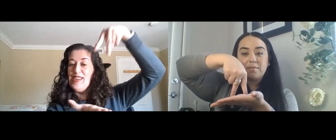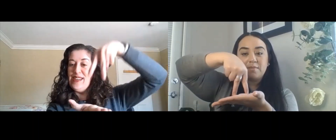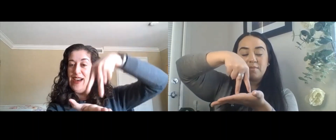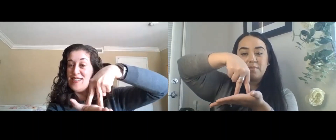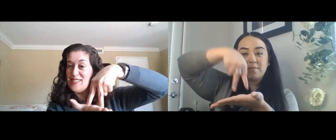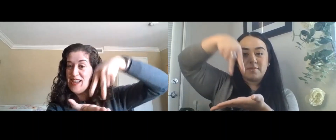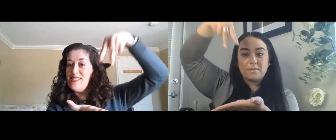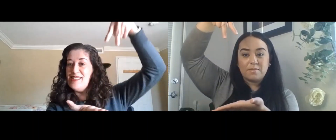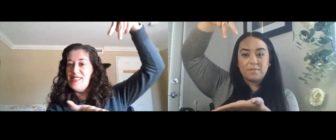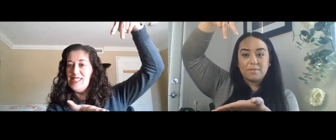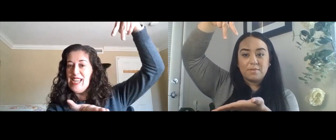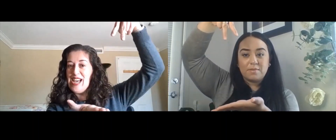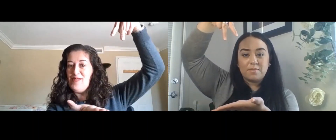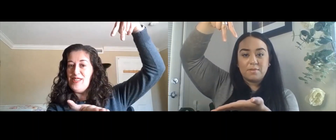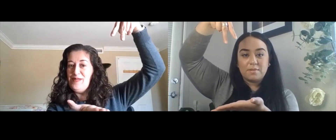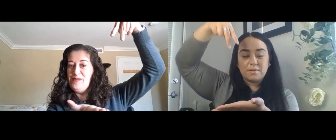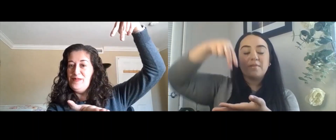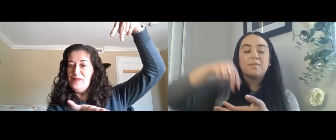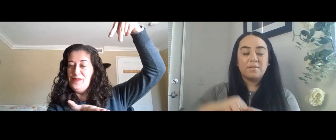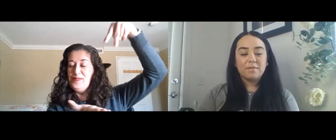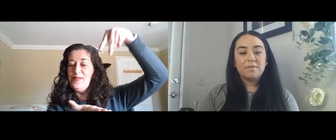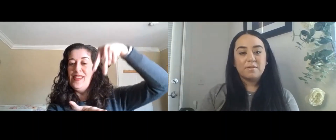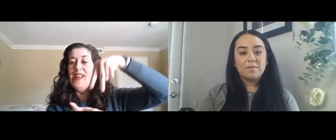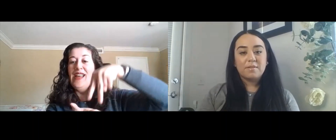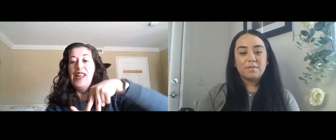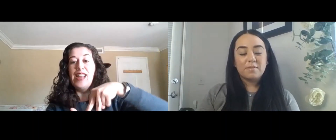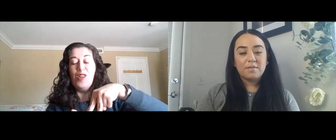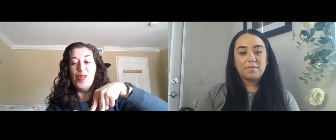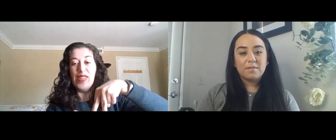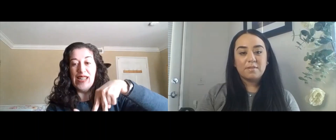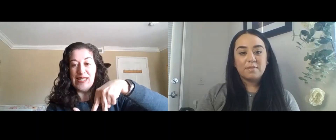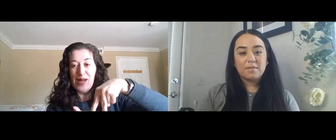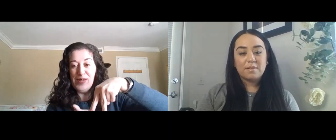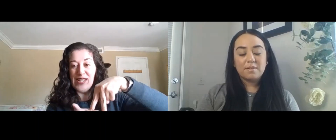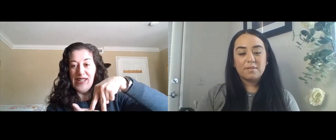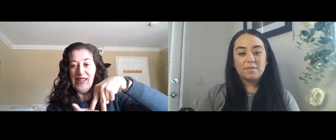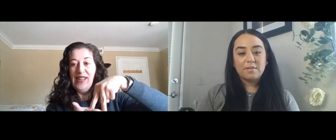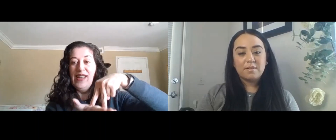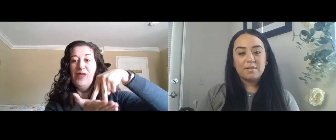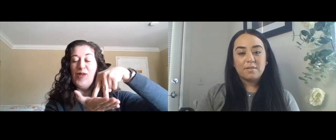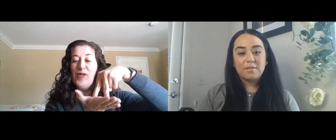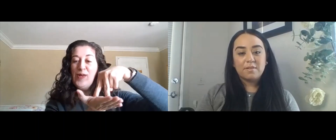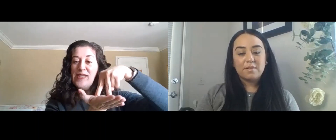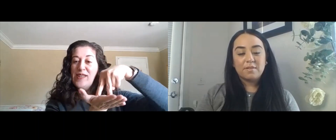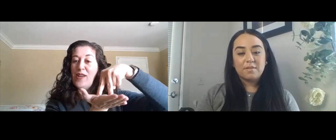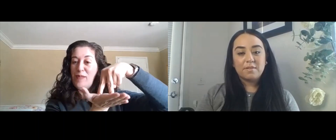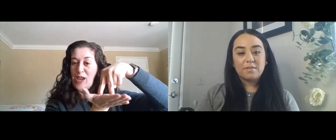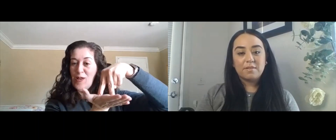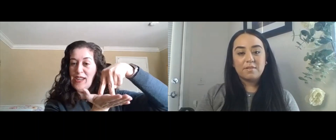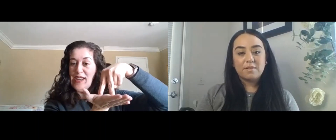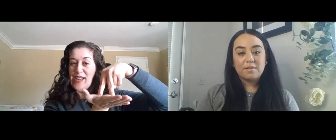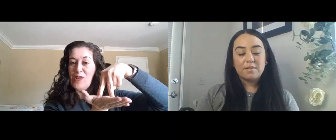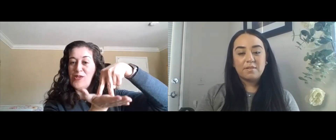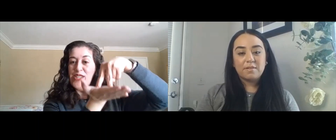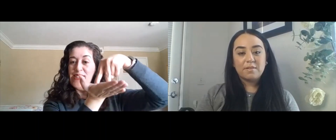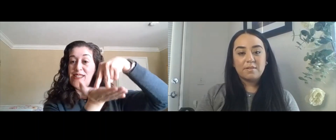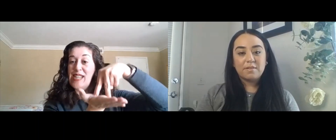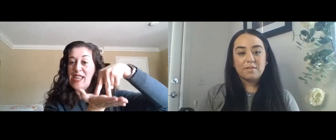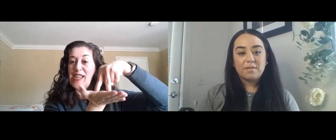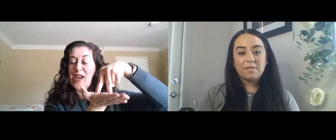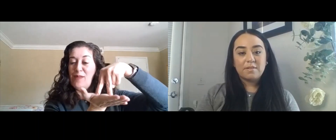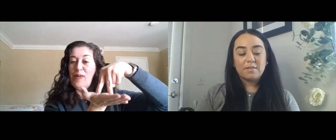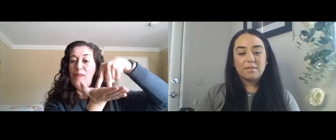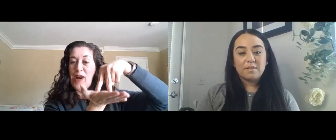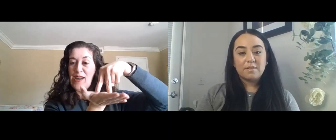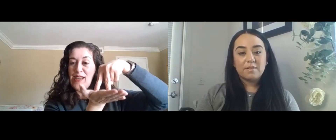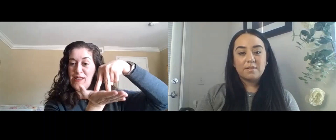So he ascends to heaven. Now for the assumption, we're focusing on Mary and how she is